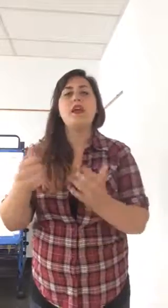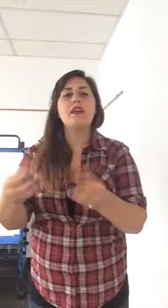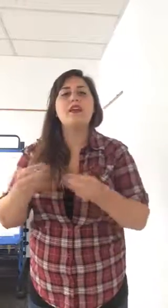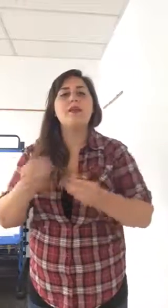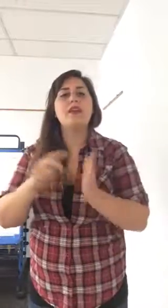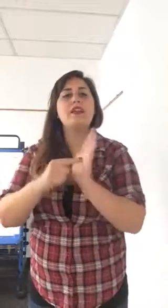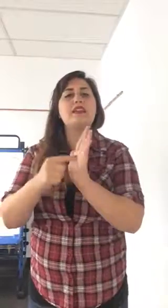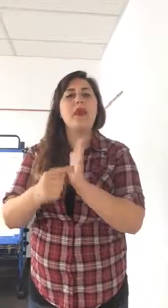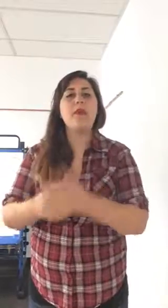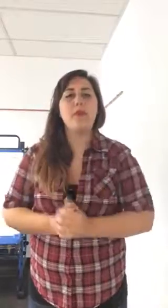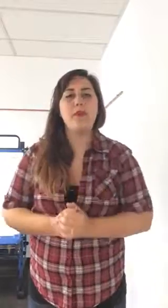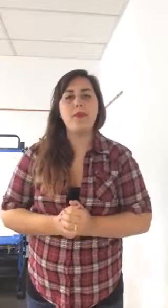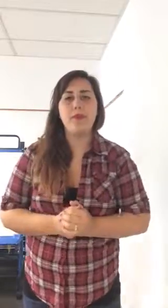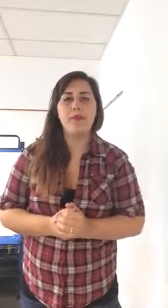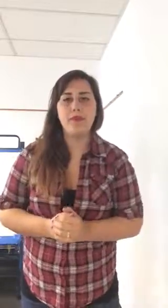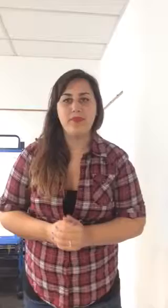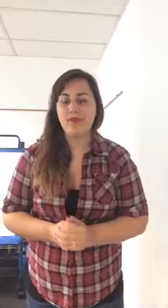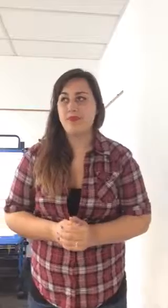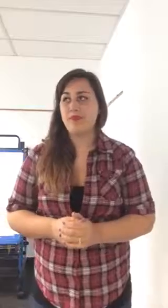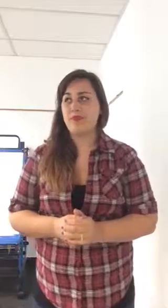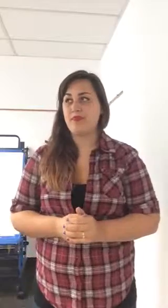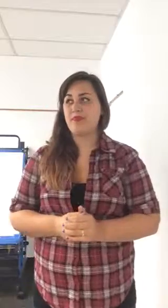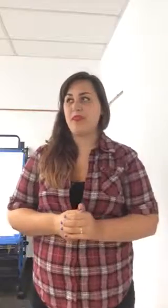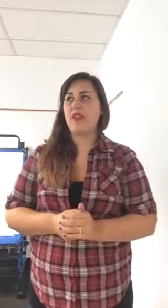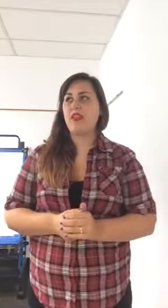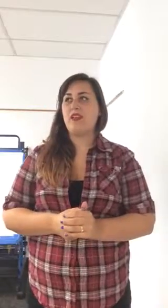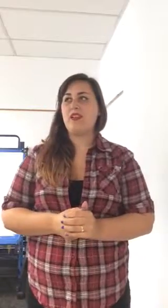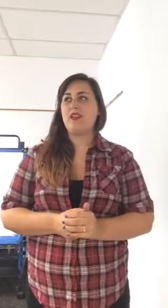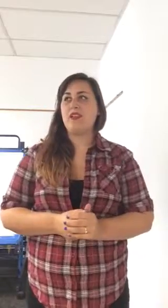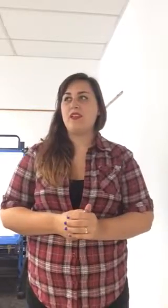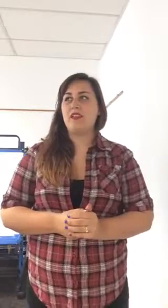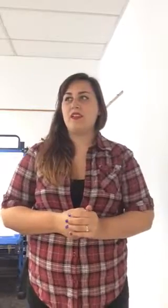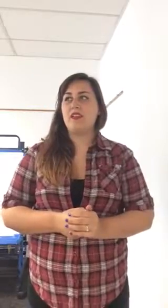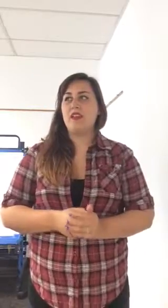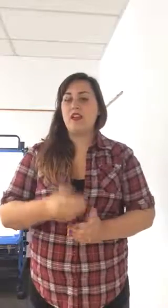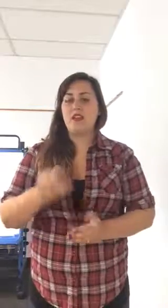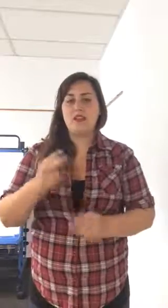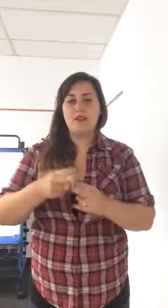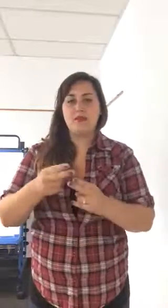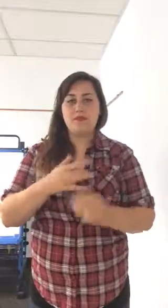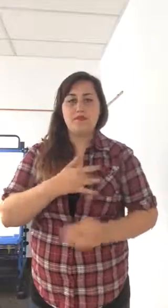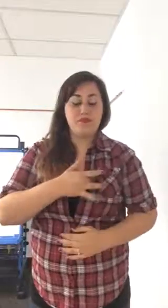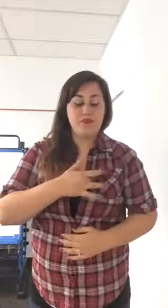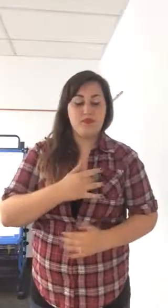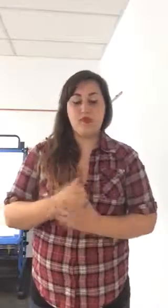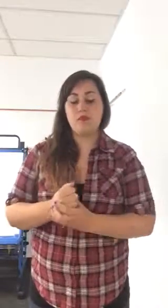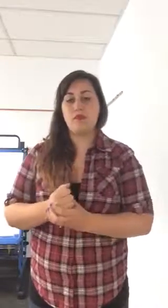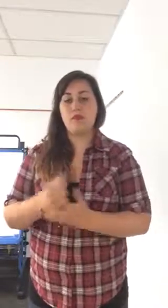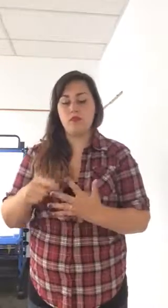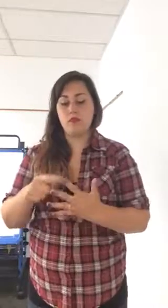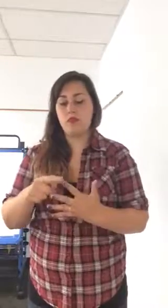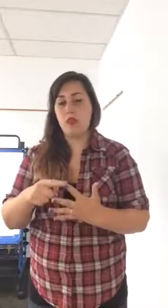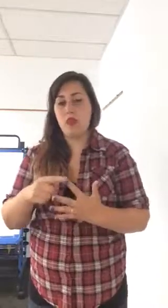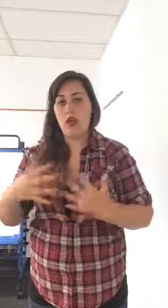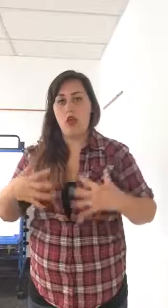name one. Okay, the heart's protected by the skeletal system. Name another one. Okay, the lungs are protected.